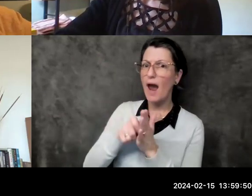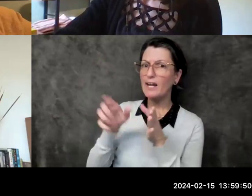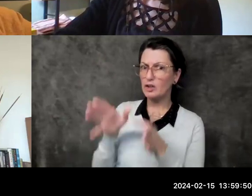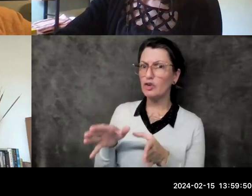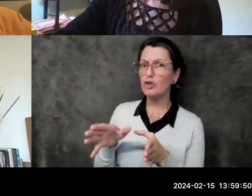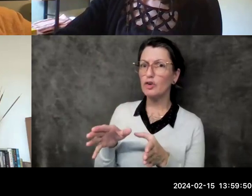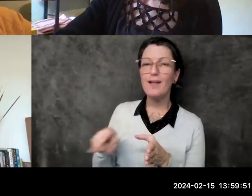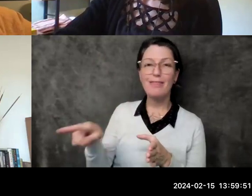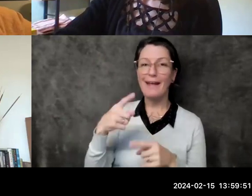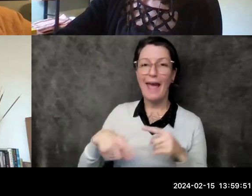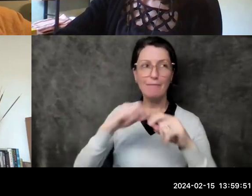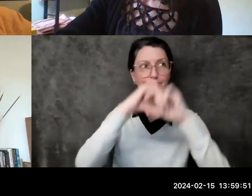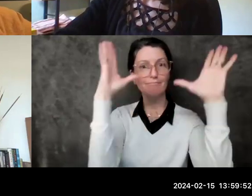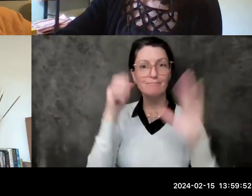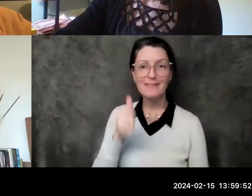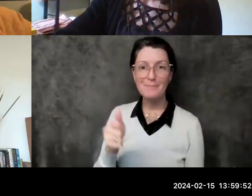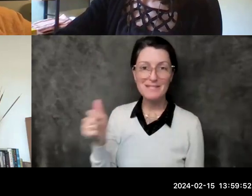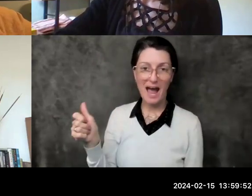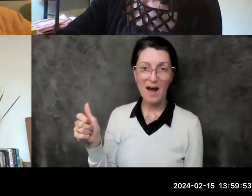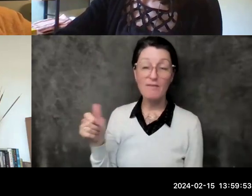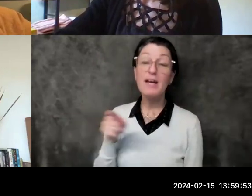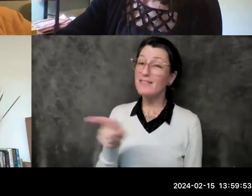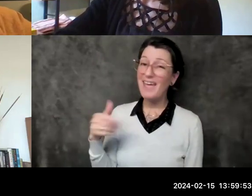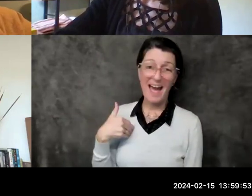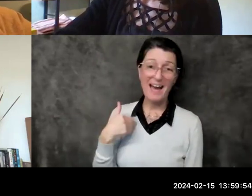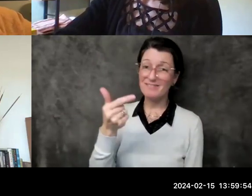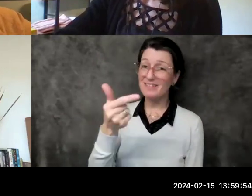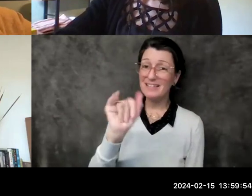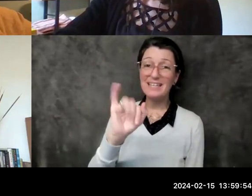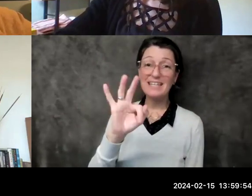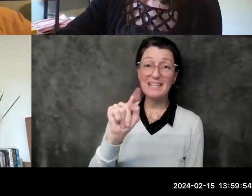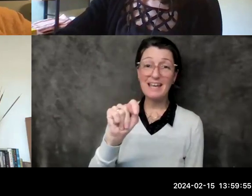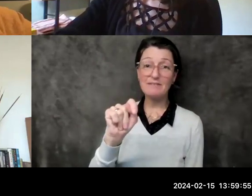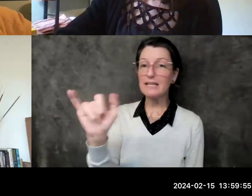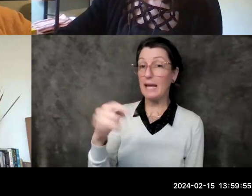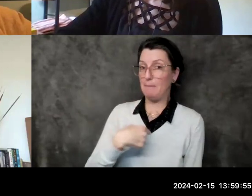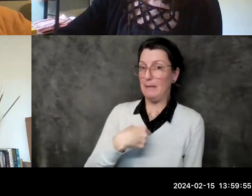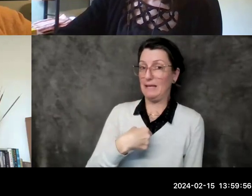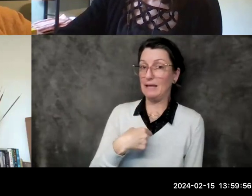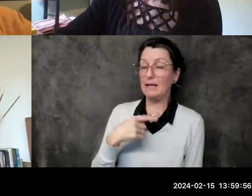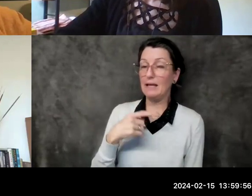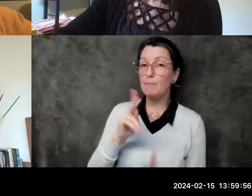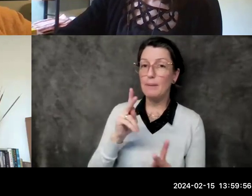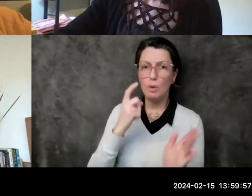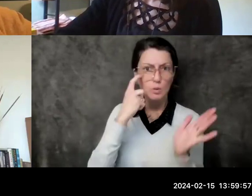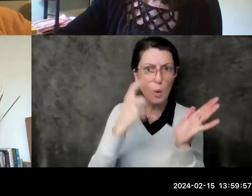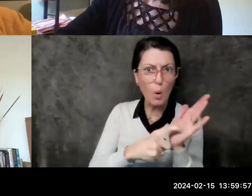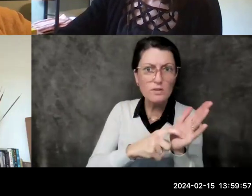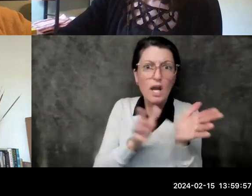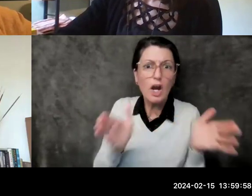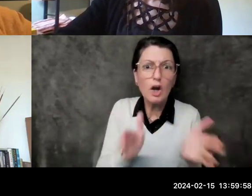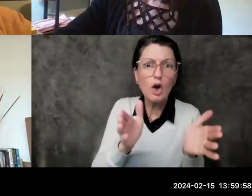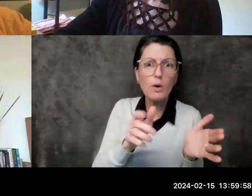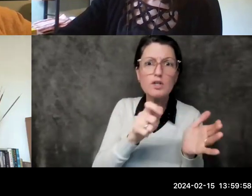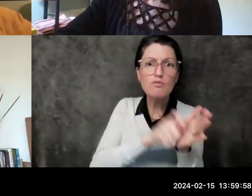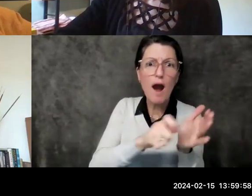anytime you've been given a gift, like I was, about being seen and encouraged to do something, that's beyond